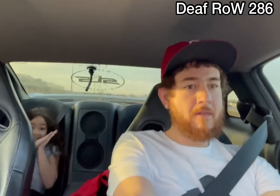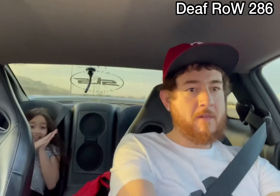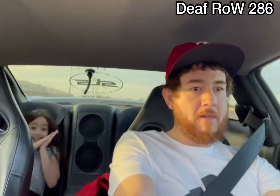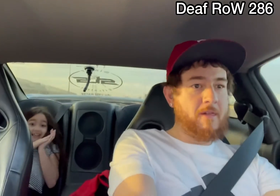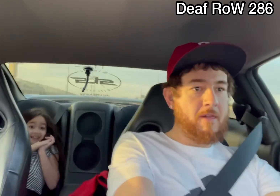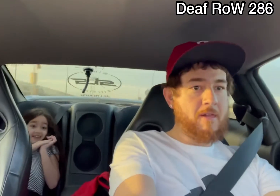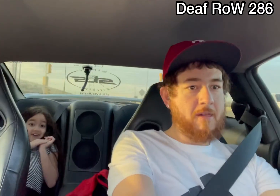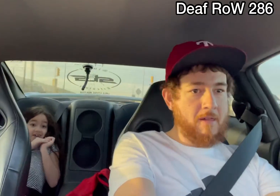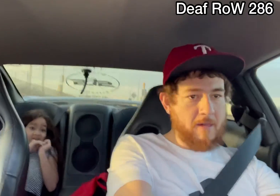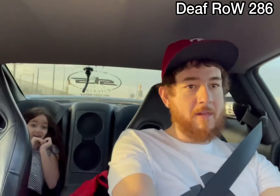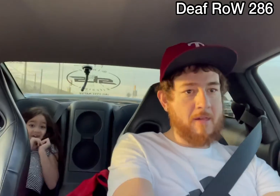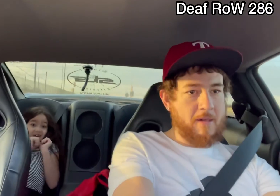Yeah.